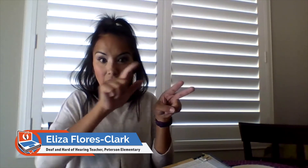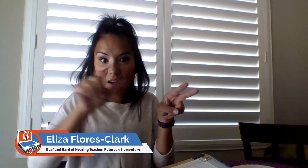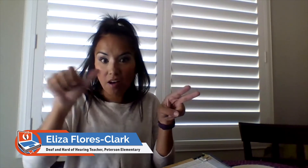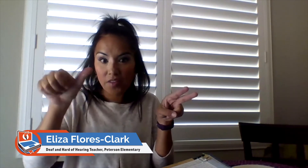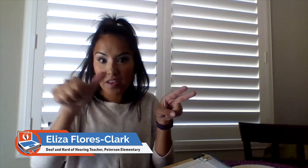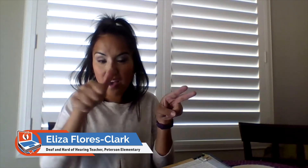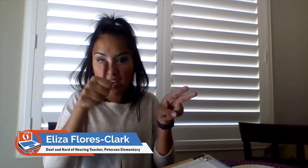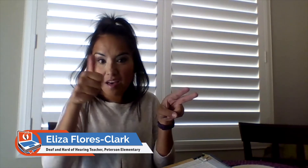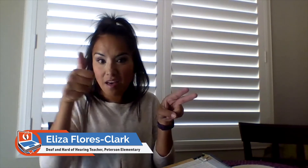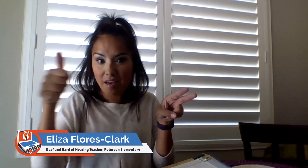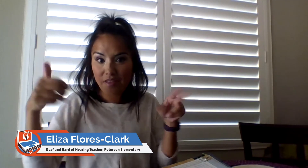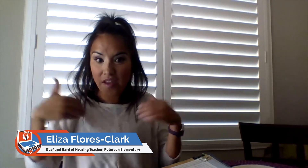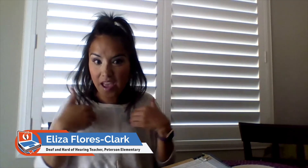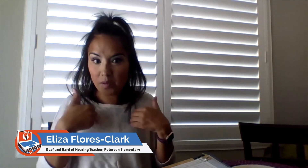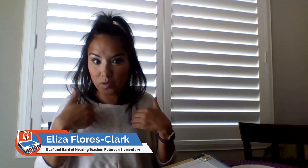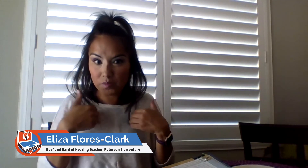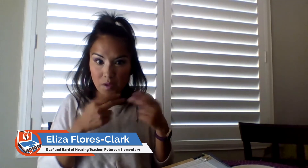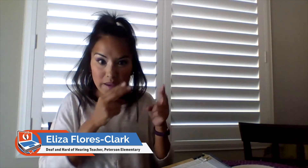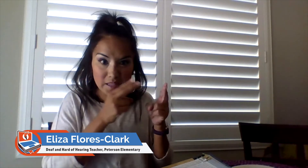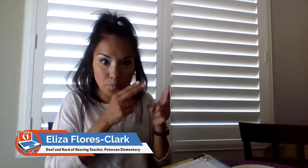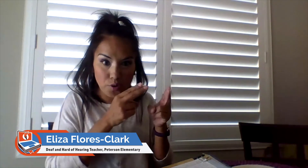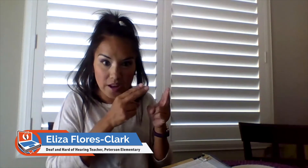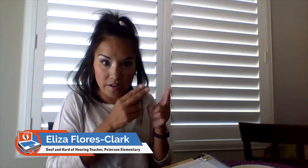all the other animals, maybe.